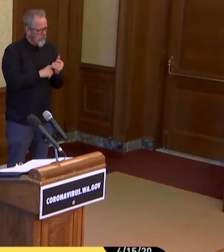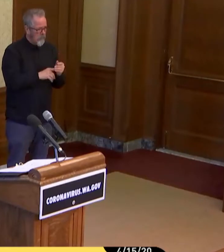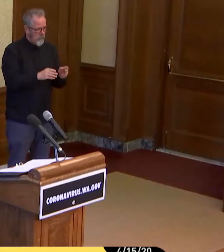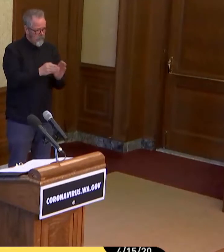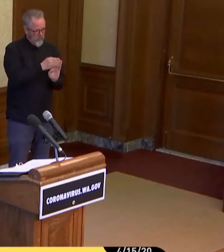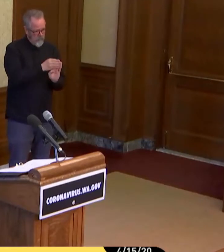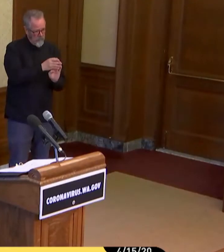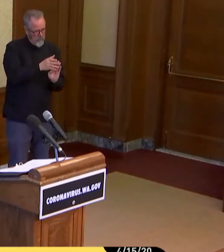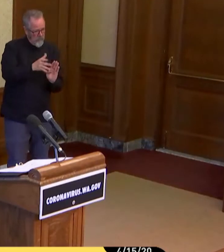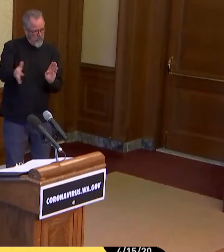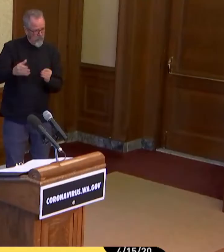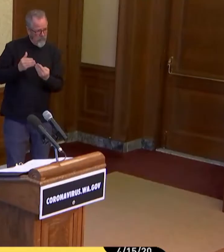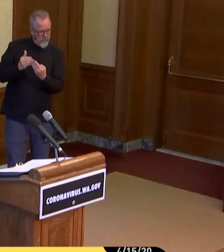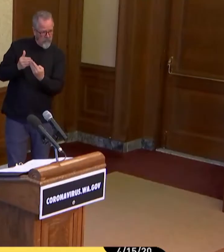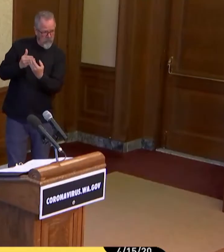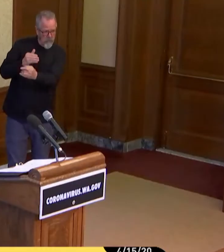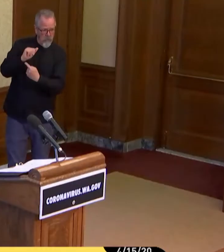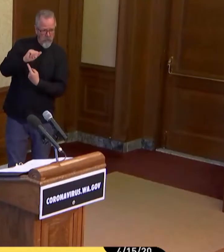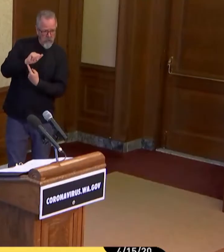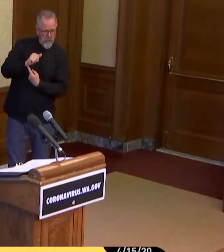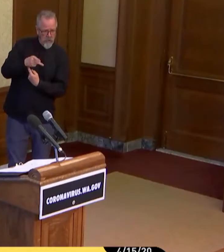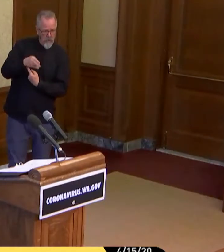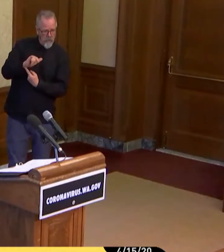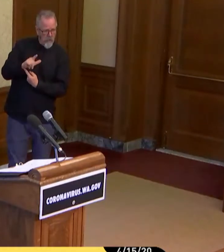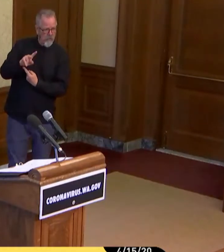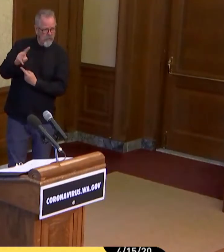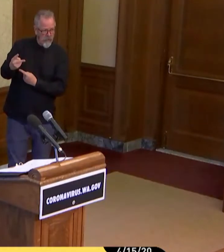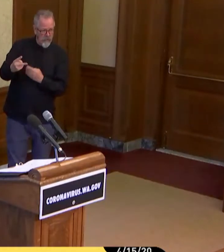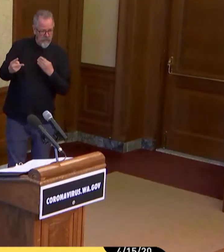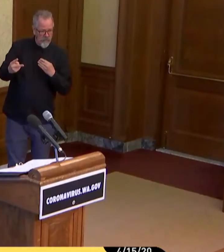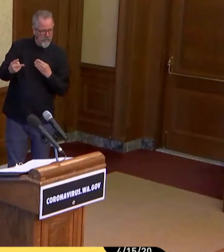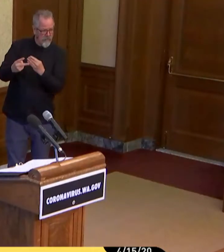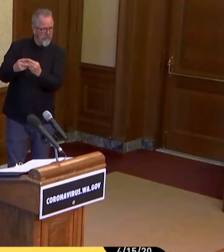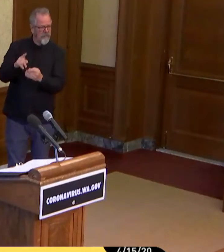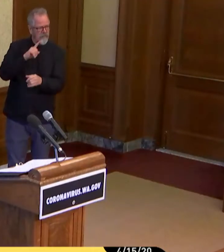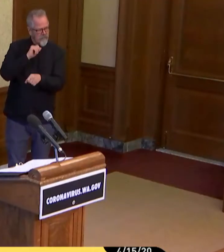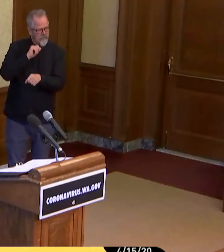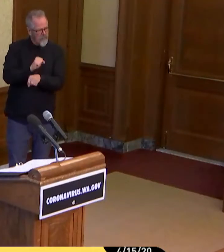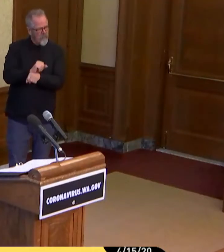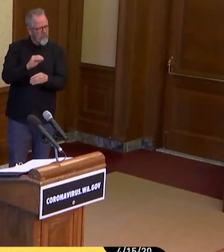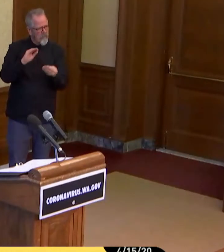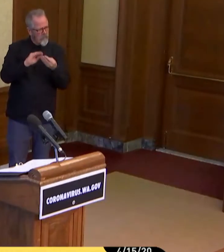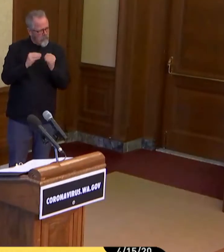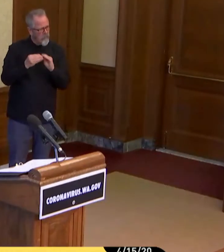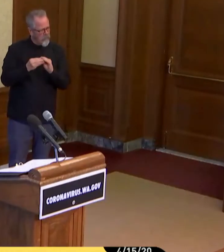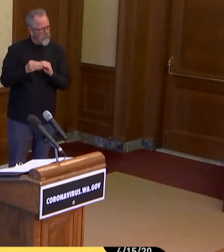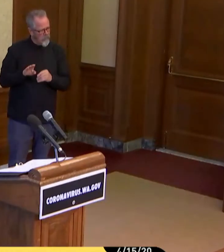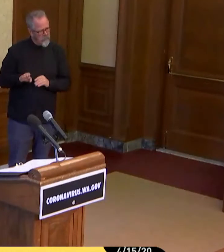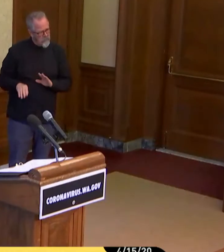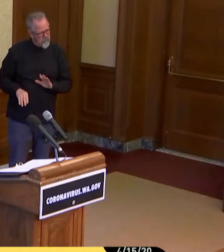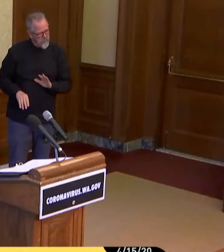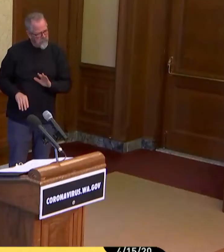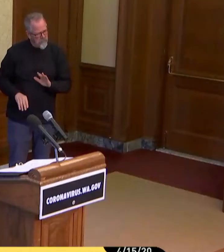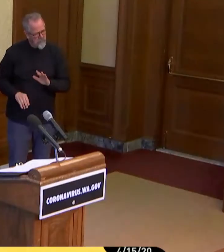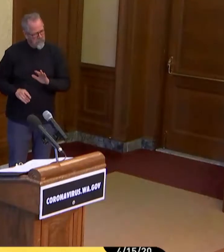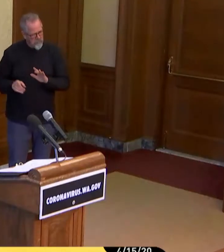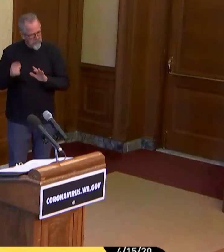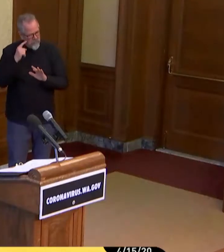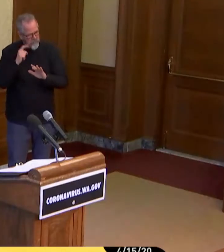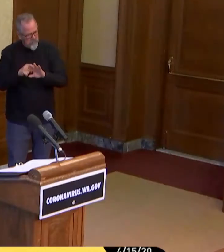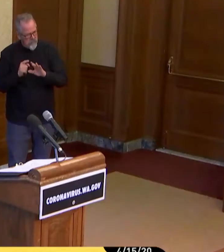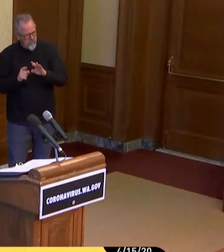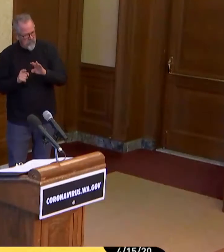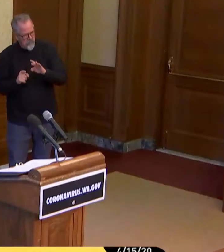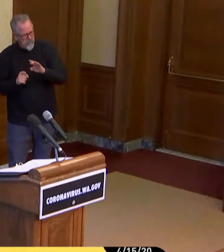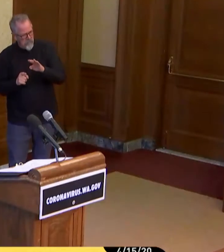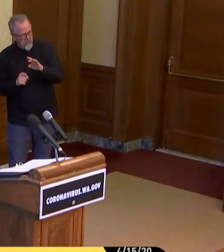This line here represents April 2nd. You'll see that the numbers were going up And the good news is the rate of increase started to